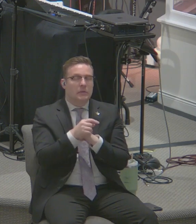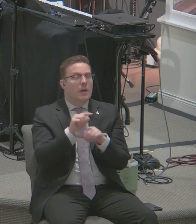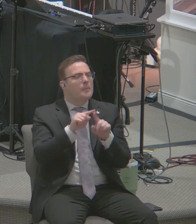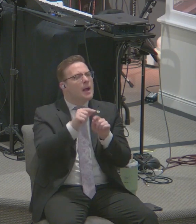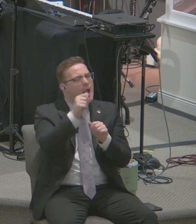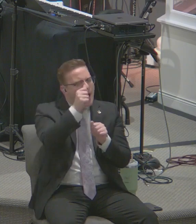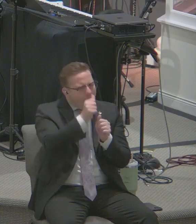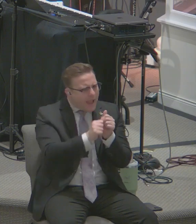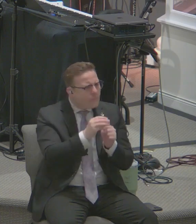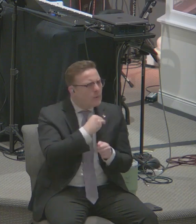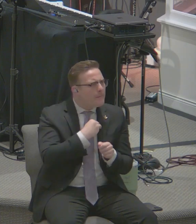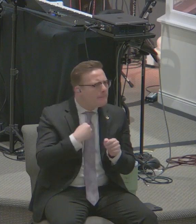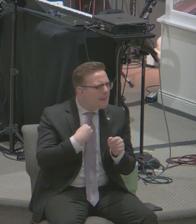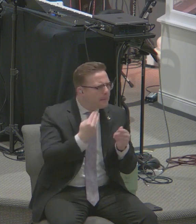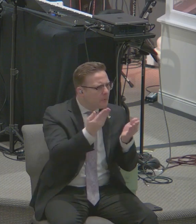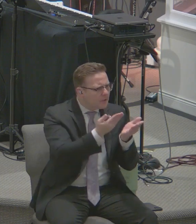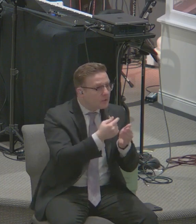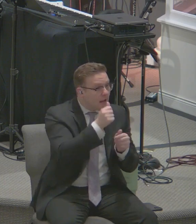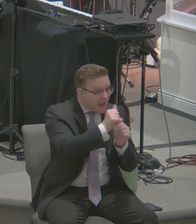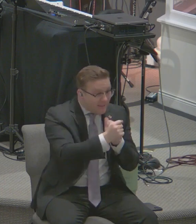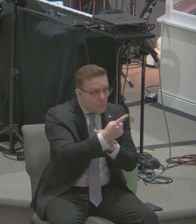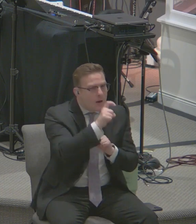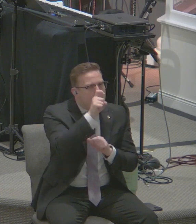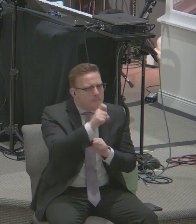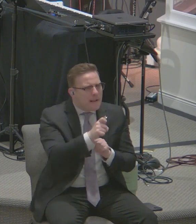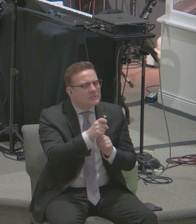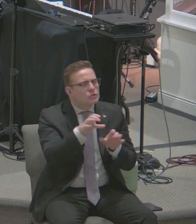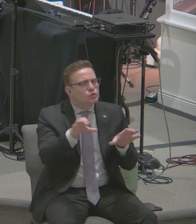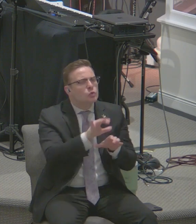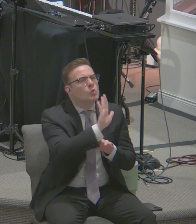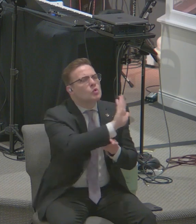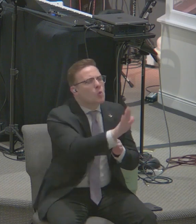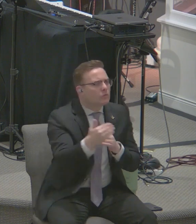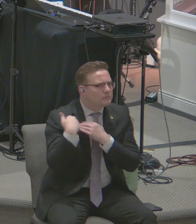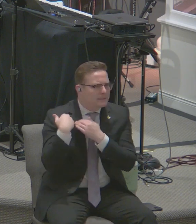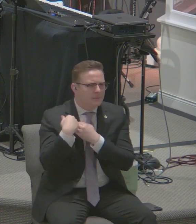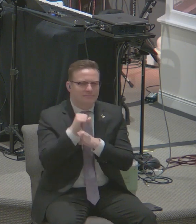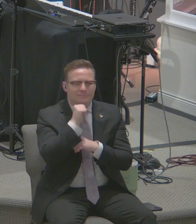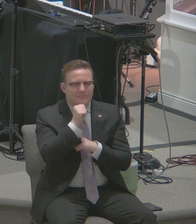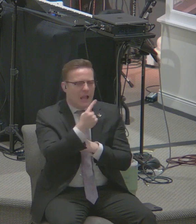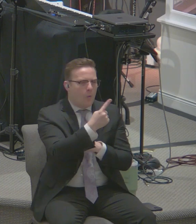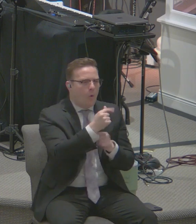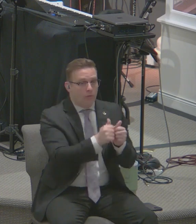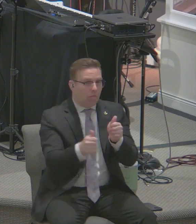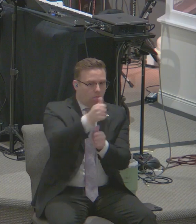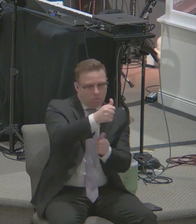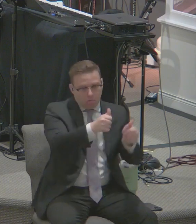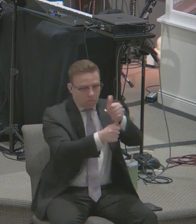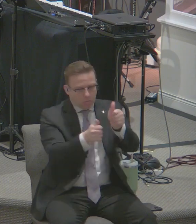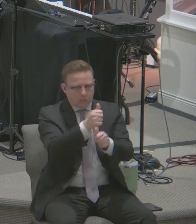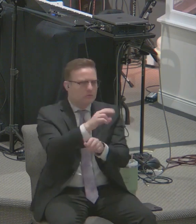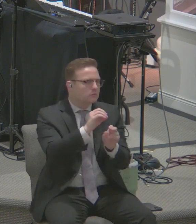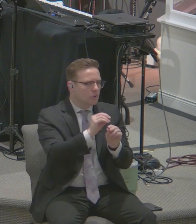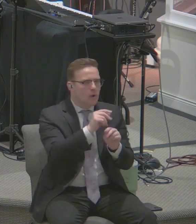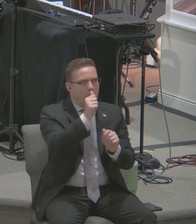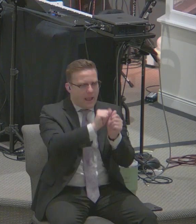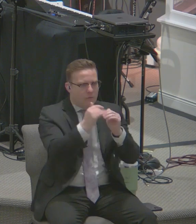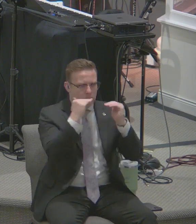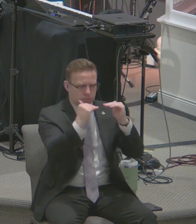But every member of the body, we all have to do our part. No part is more important than any other.